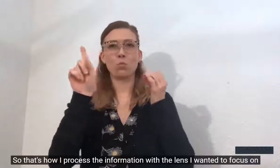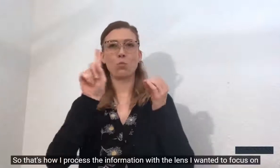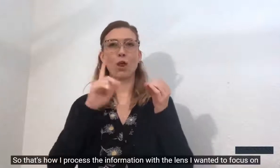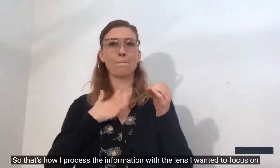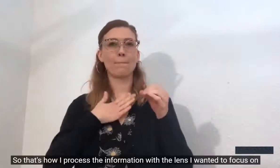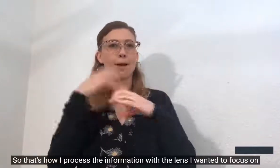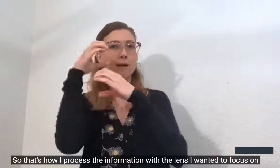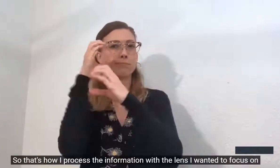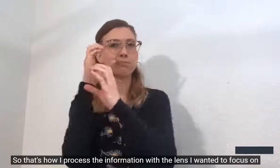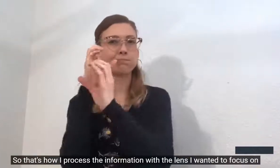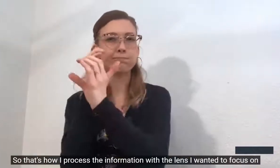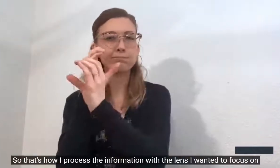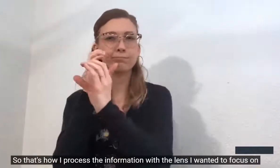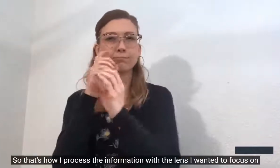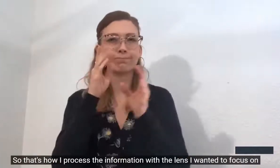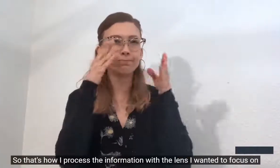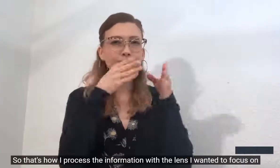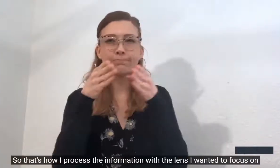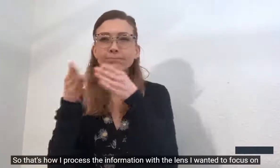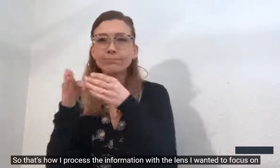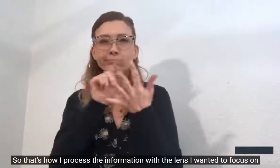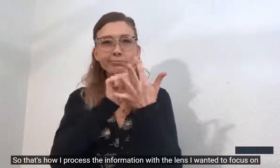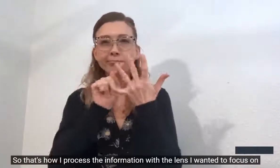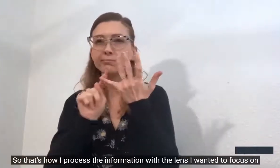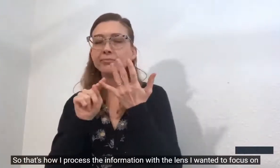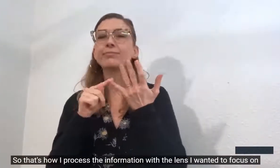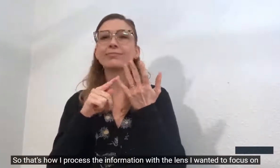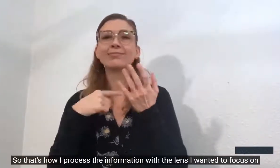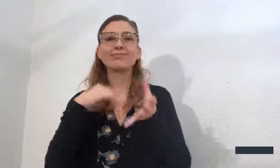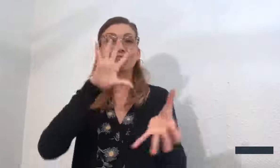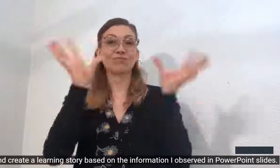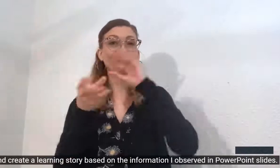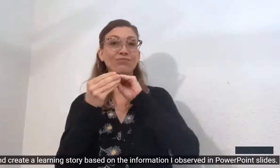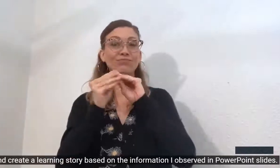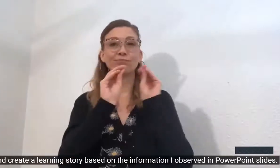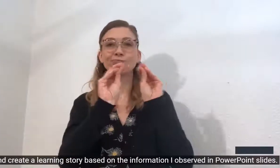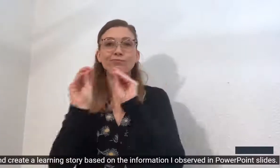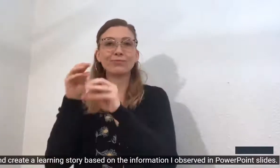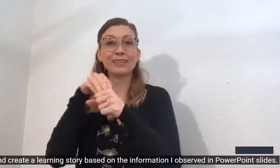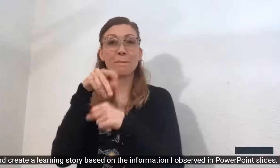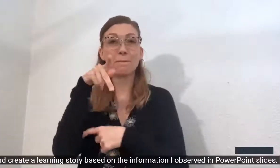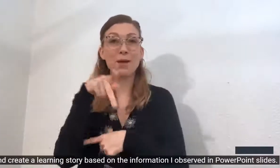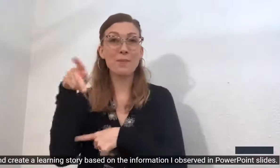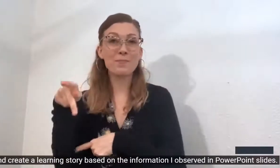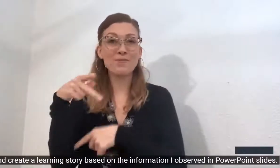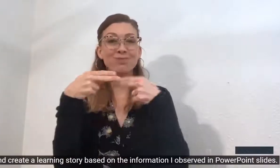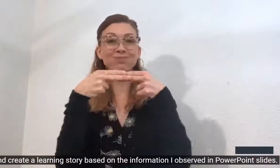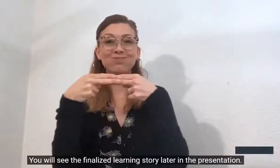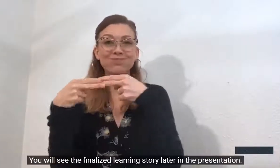So that's how I process the information with the lens that I wanted to use and focus on, and create a learning story based